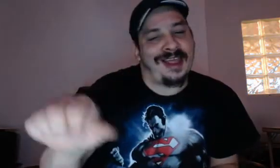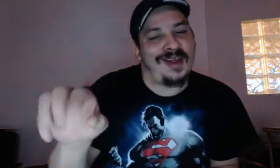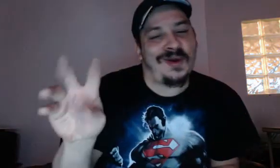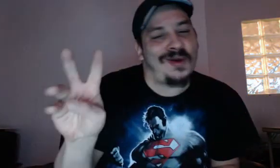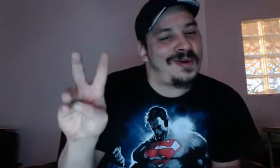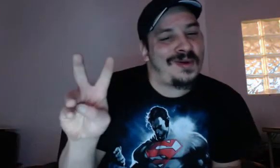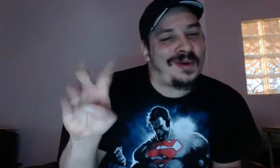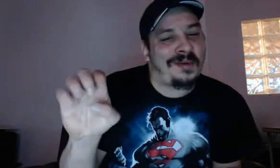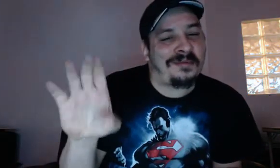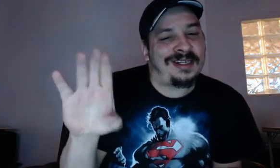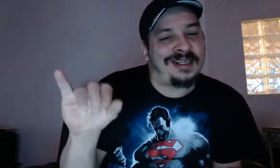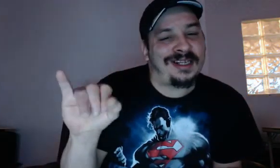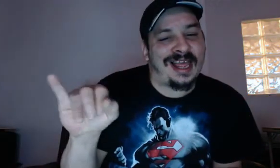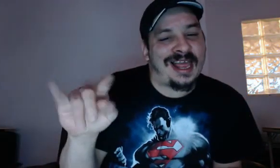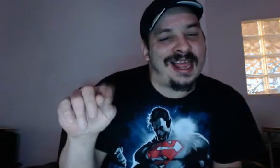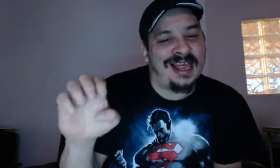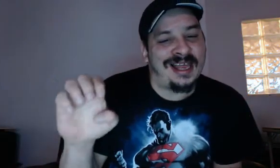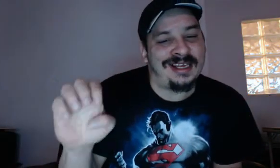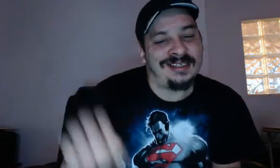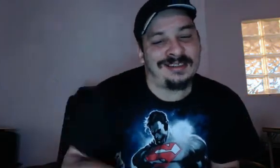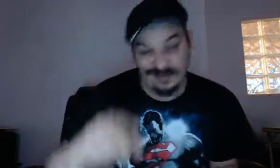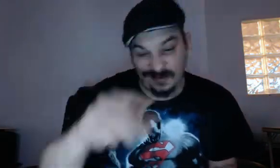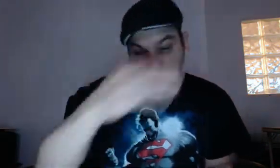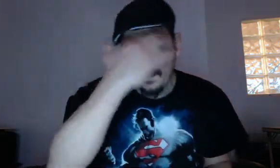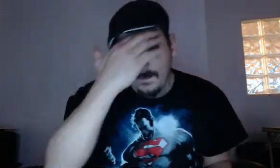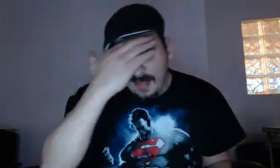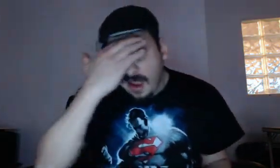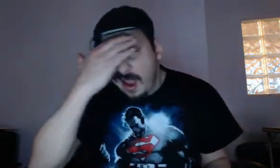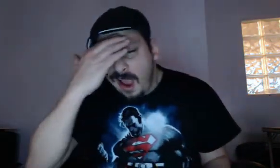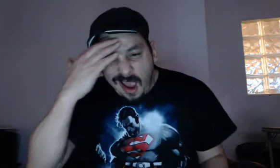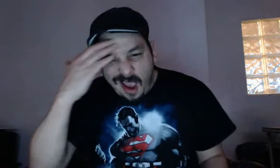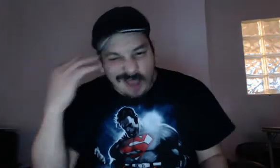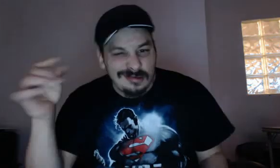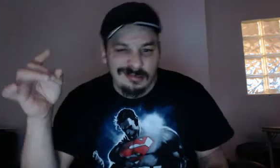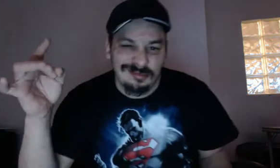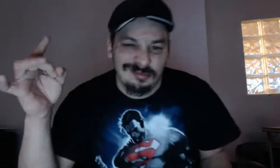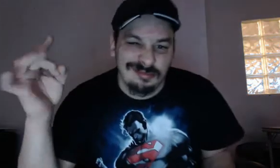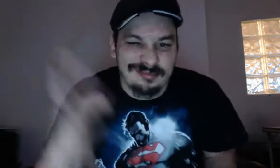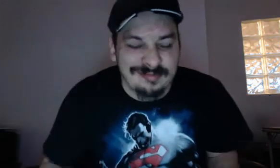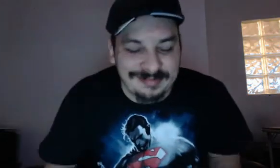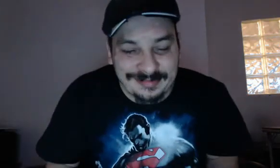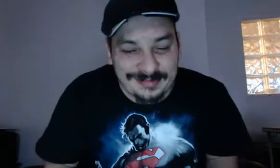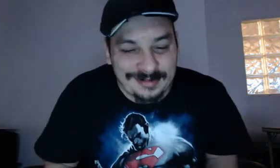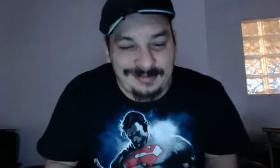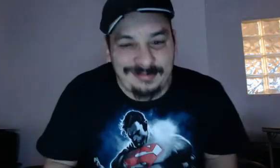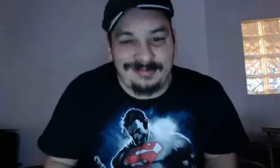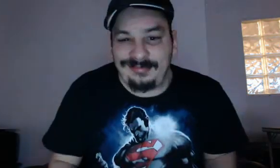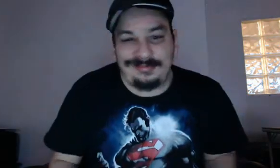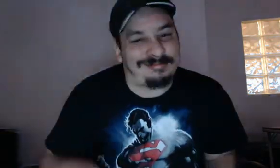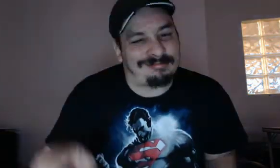She's my mother, a little girl. Now that she's growing older, it's my job to help care for